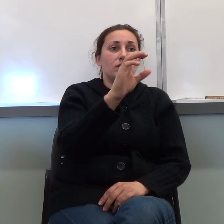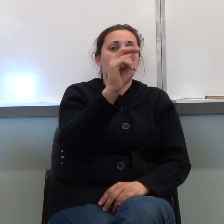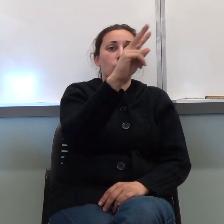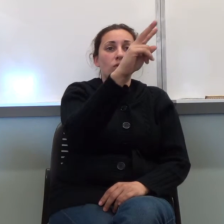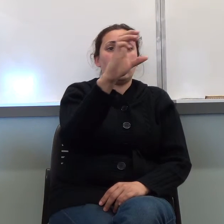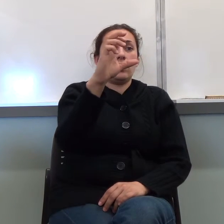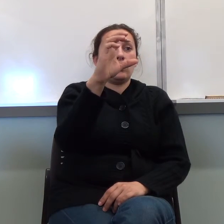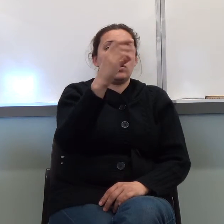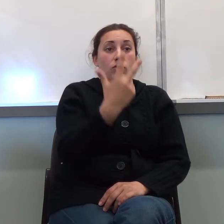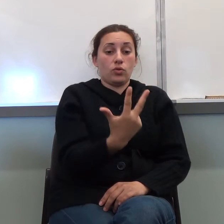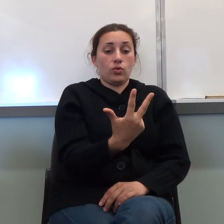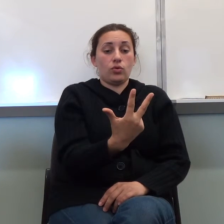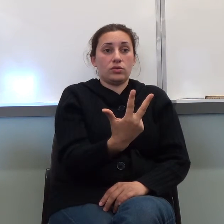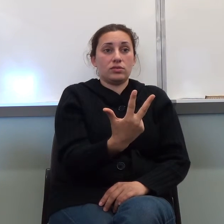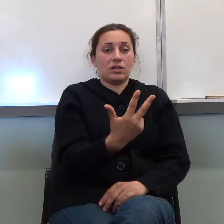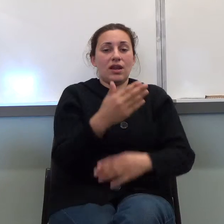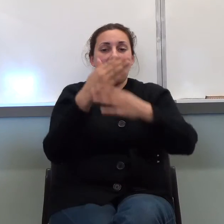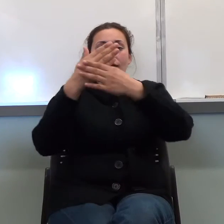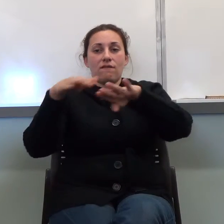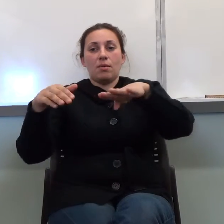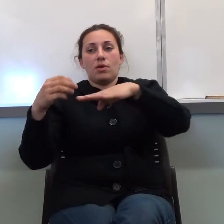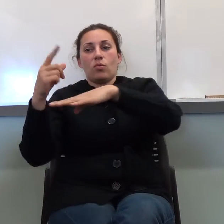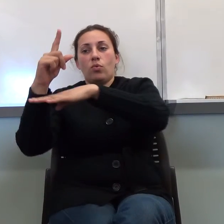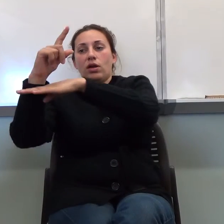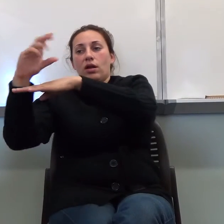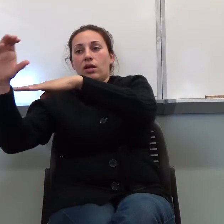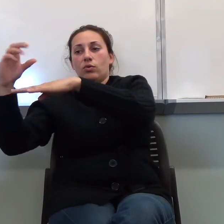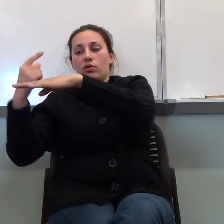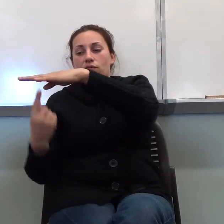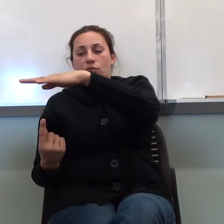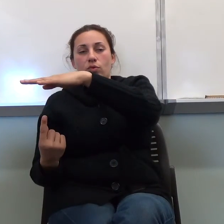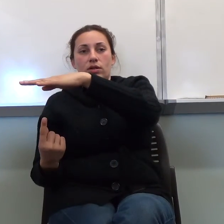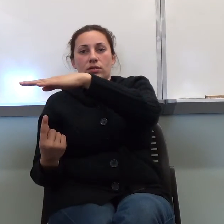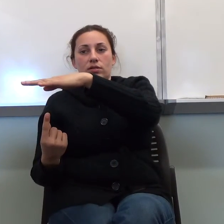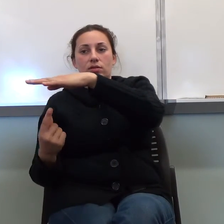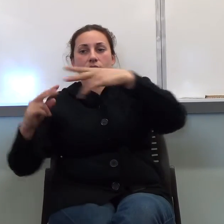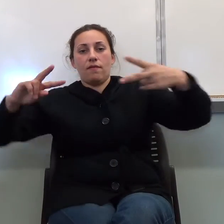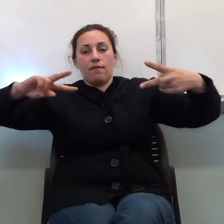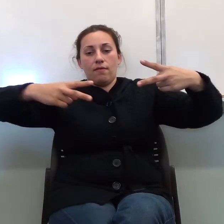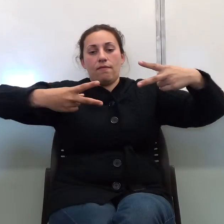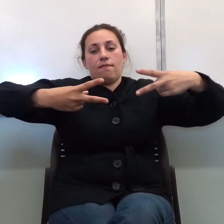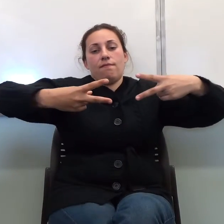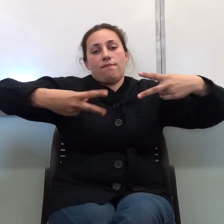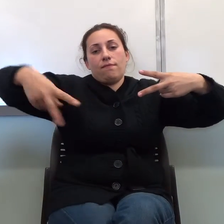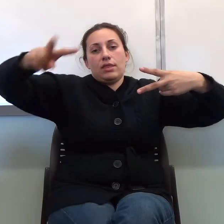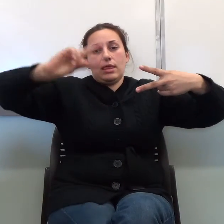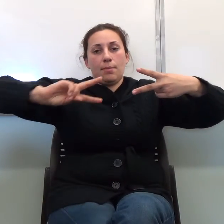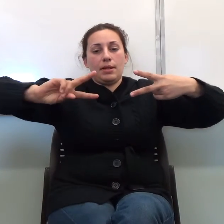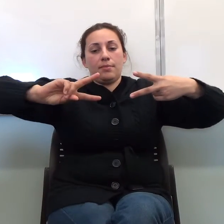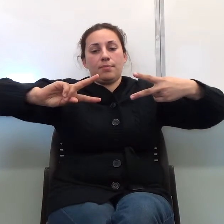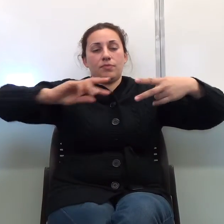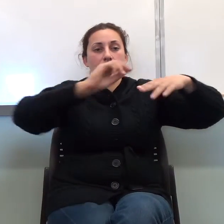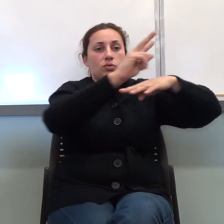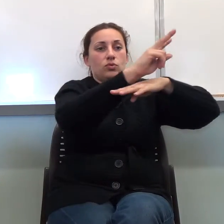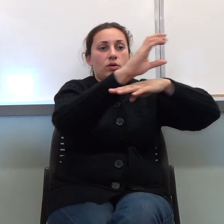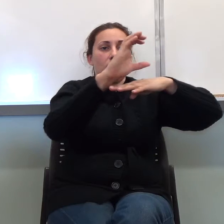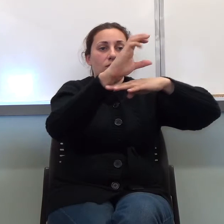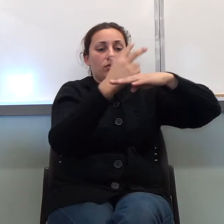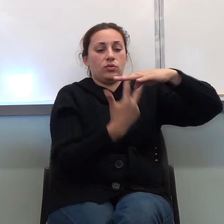divided by 100 over 1. Flip it over and multiply 200/3 times